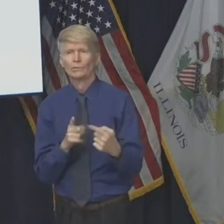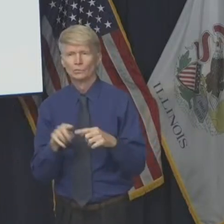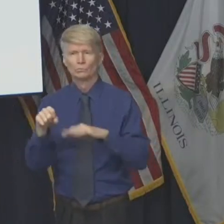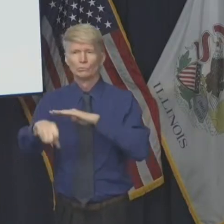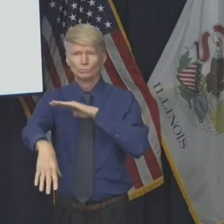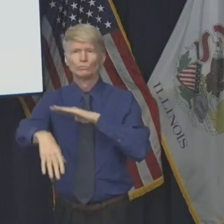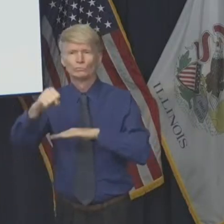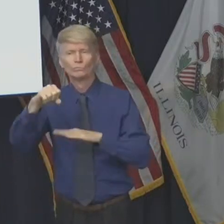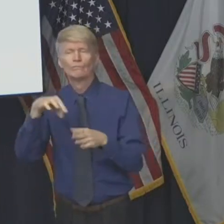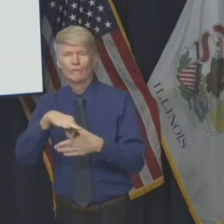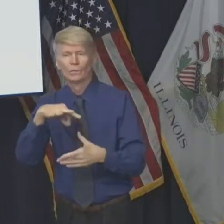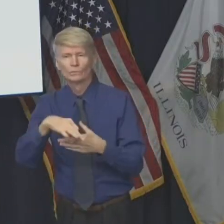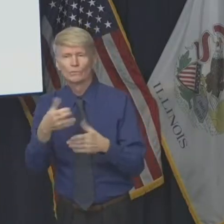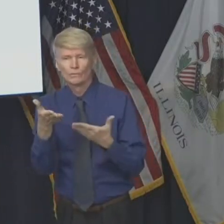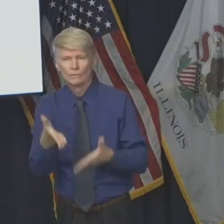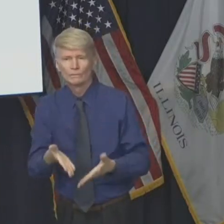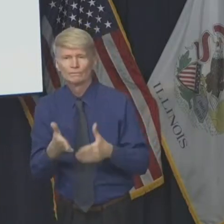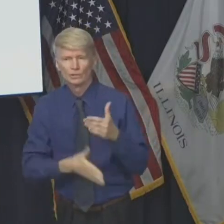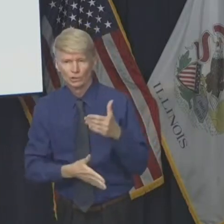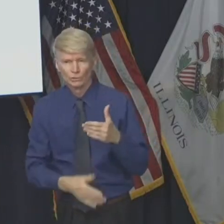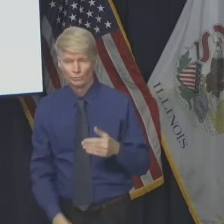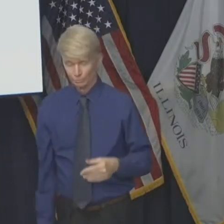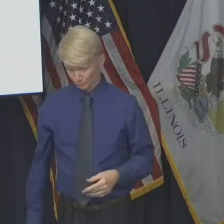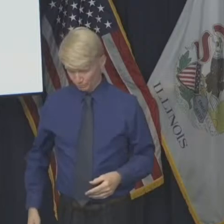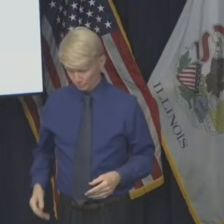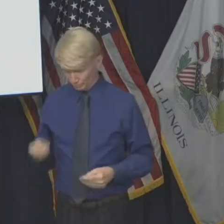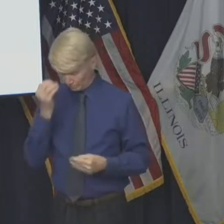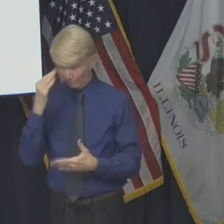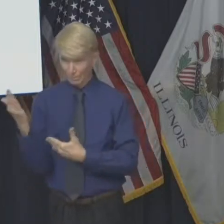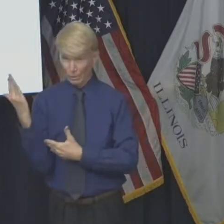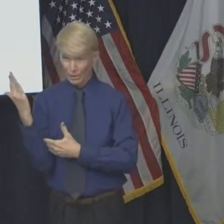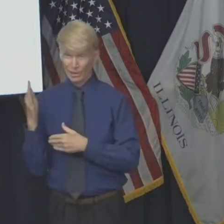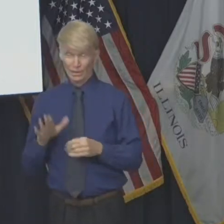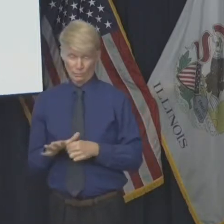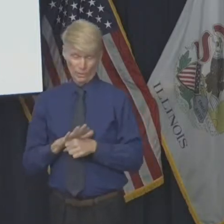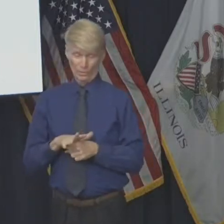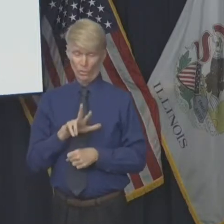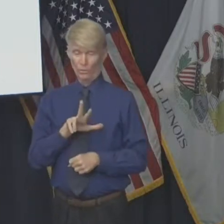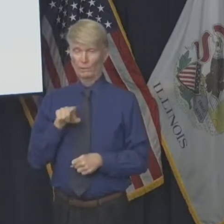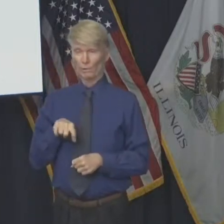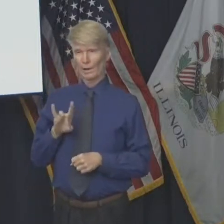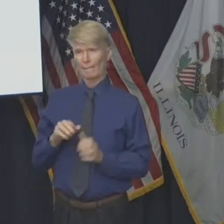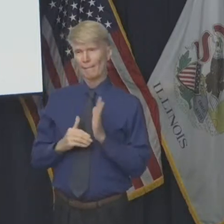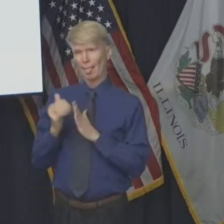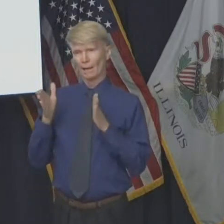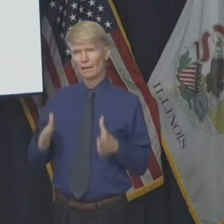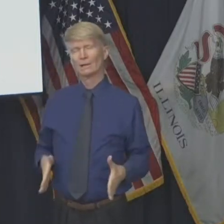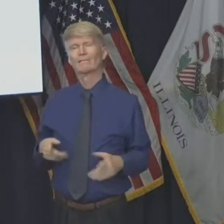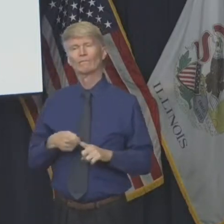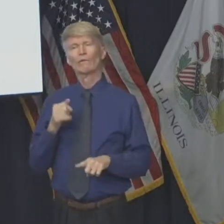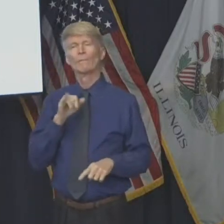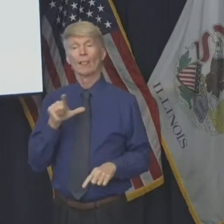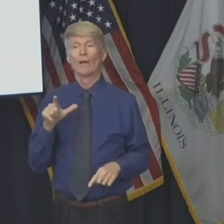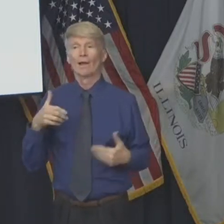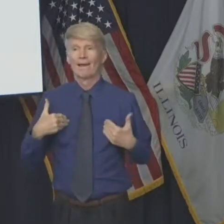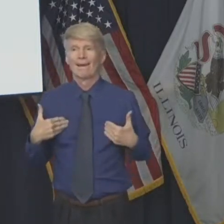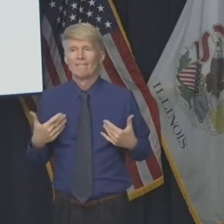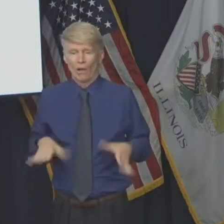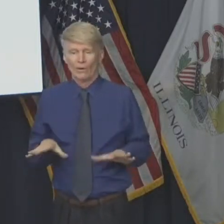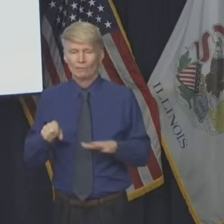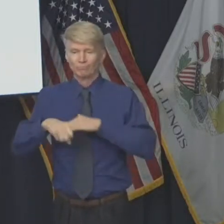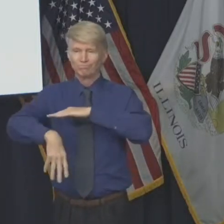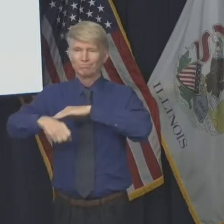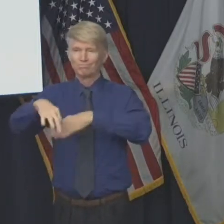ballot. As of this morning, approximately 3.8 million Illinoisans had cast a ballot, with